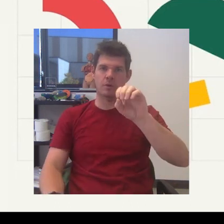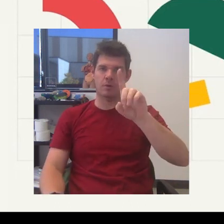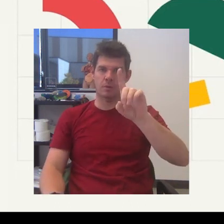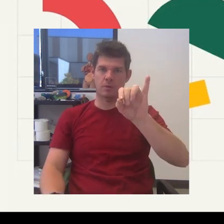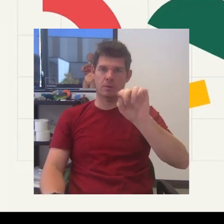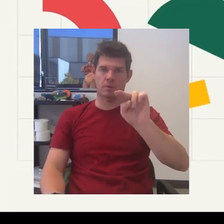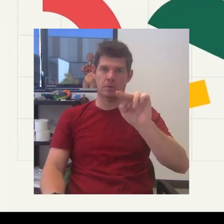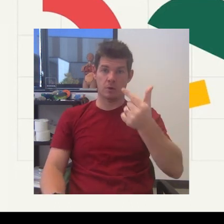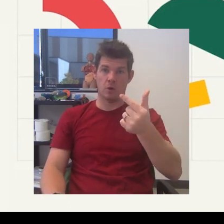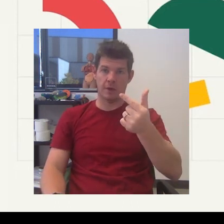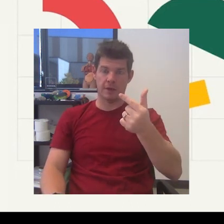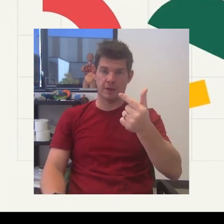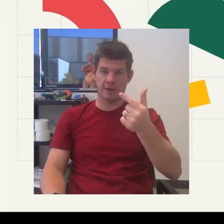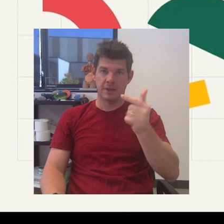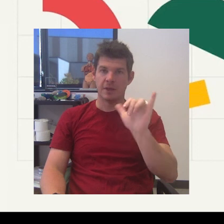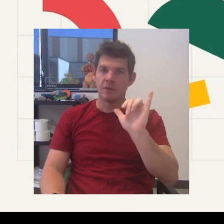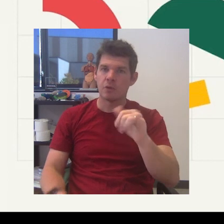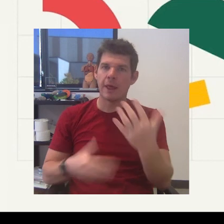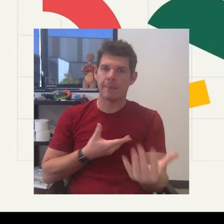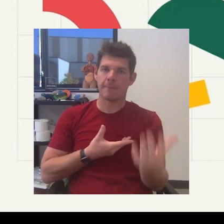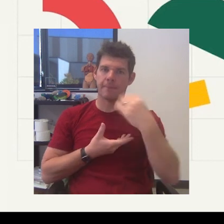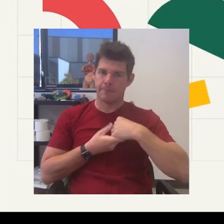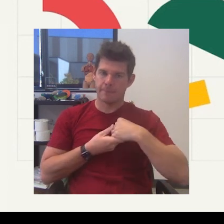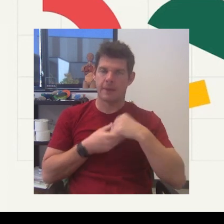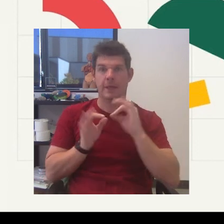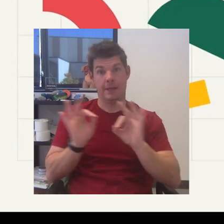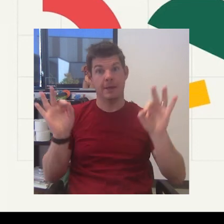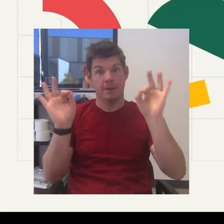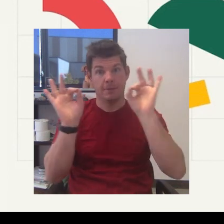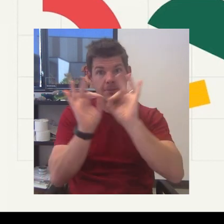So that brings us to this concept of